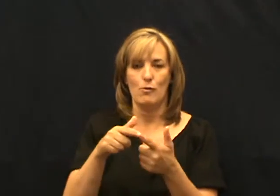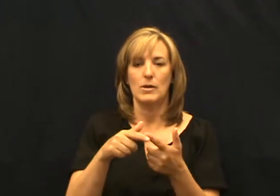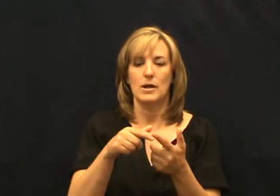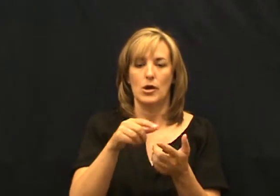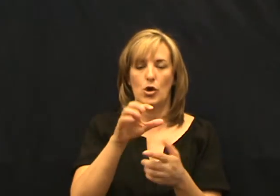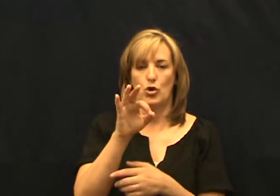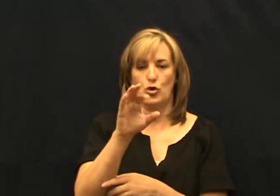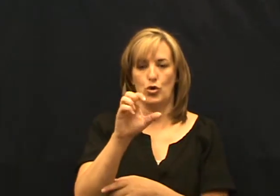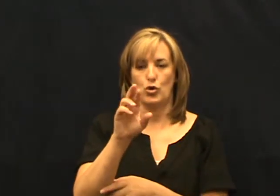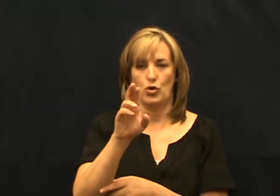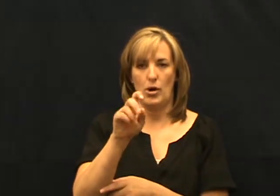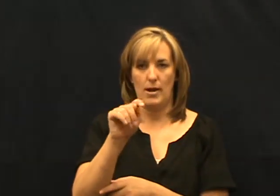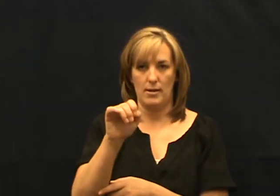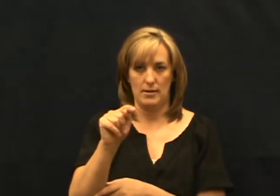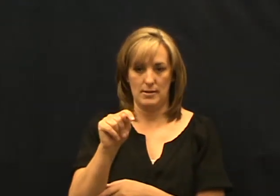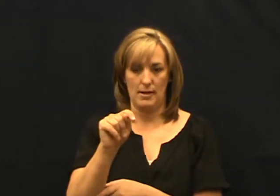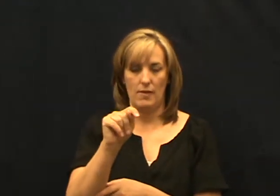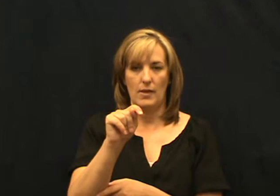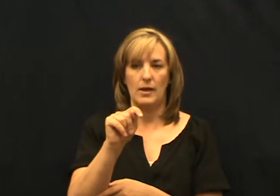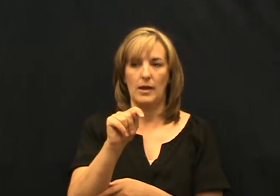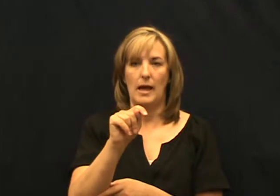account receivable now that we've received the cash.